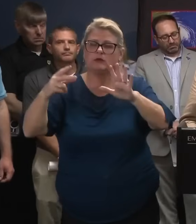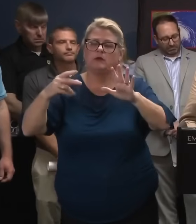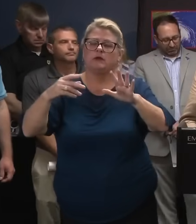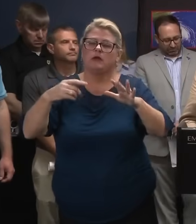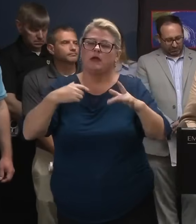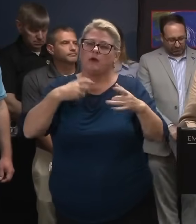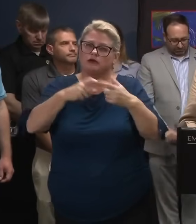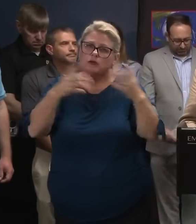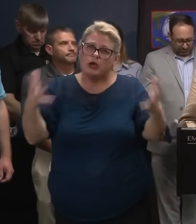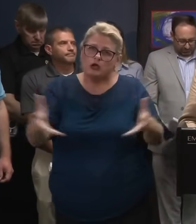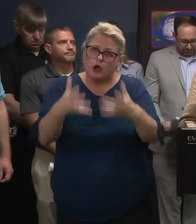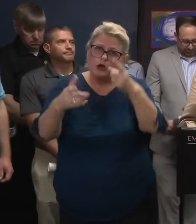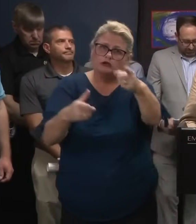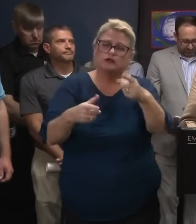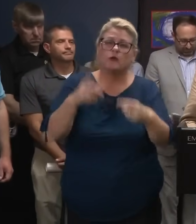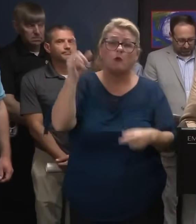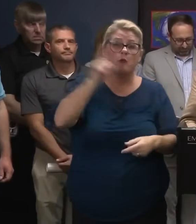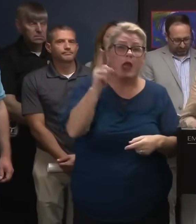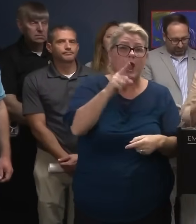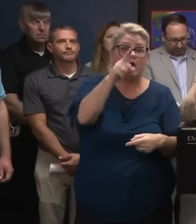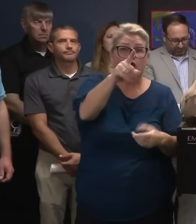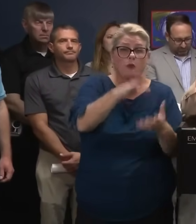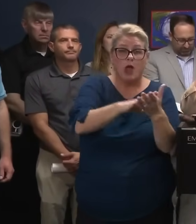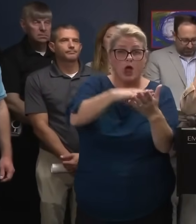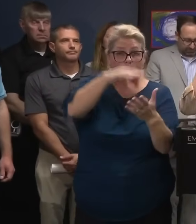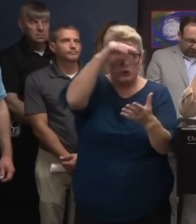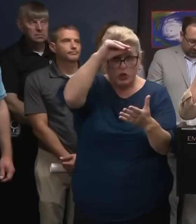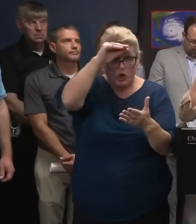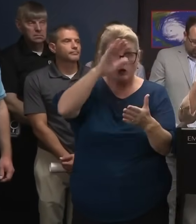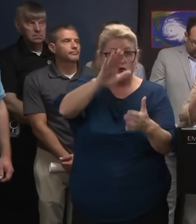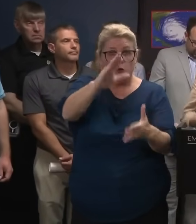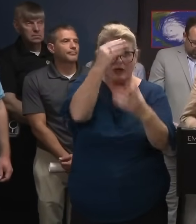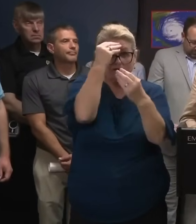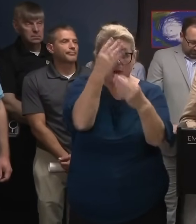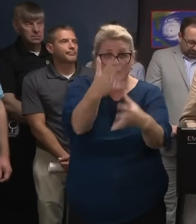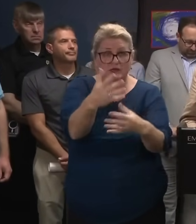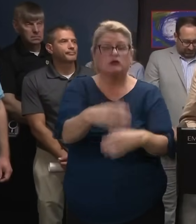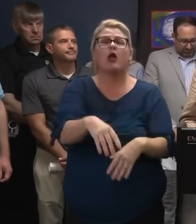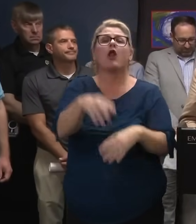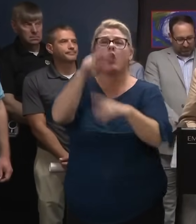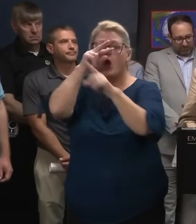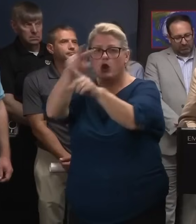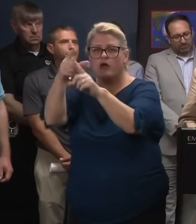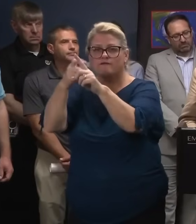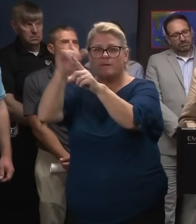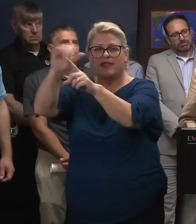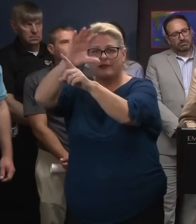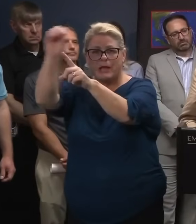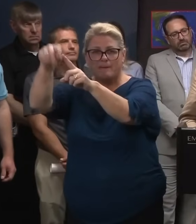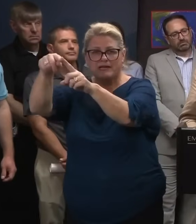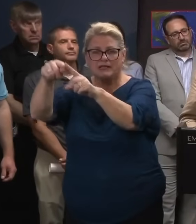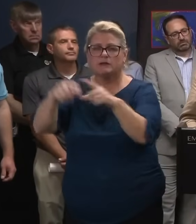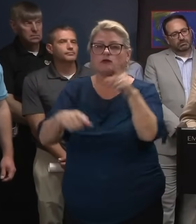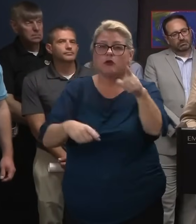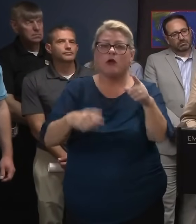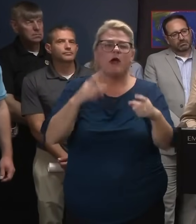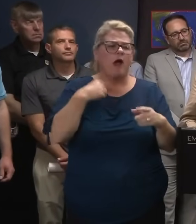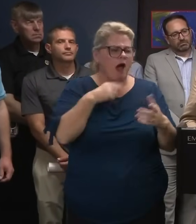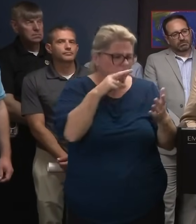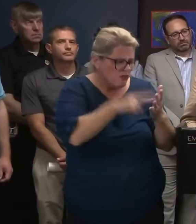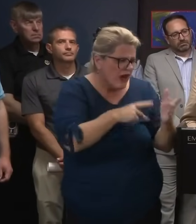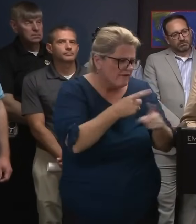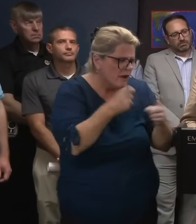encourage everyone to please get your information directly from the utilities themselves. Please don't rely on hearsay or social media